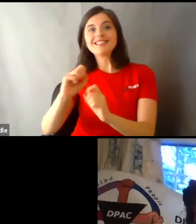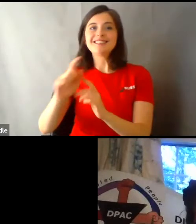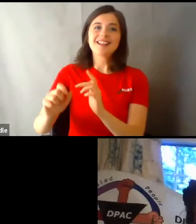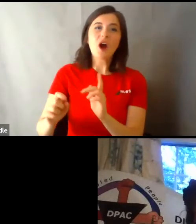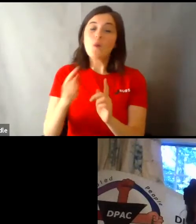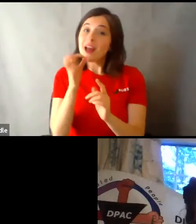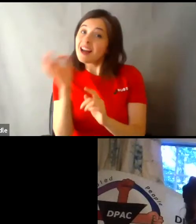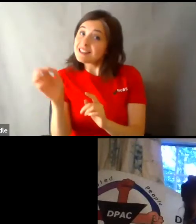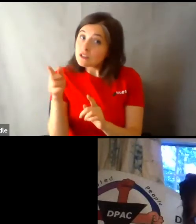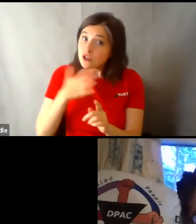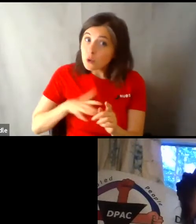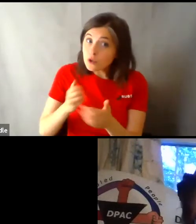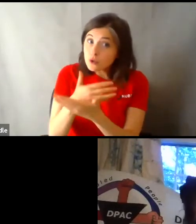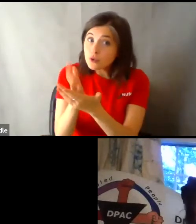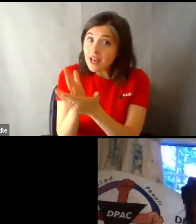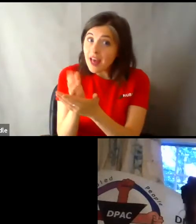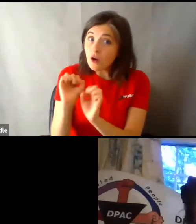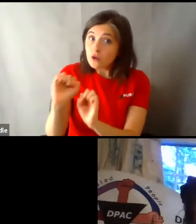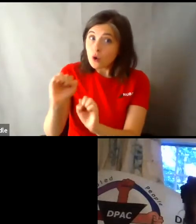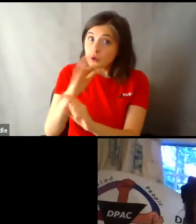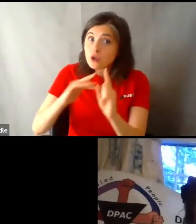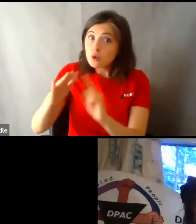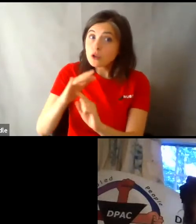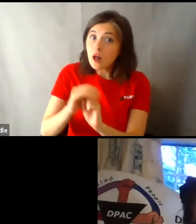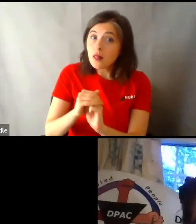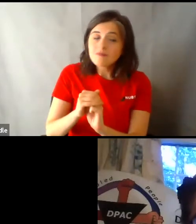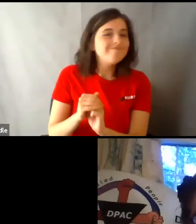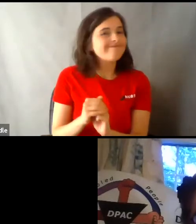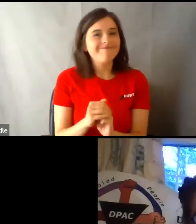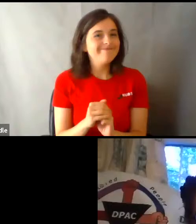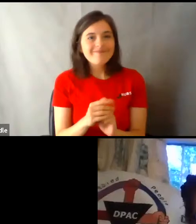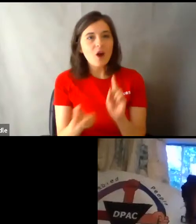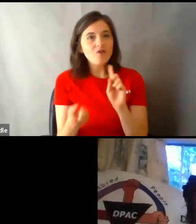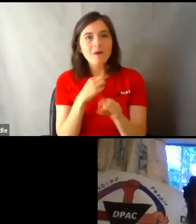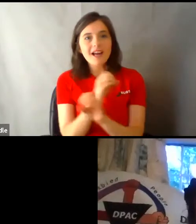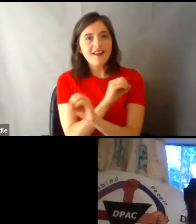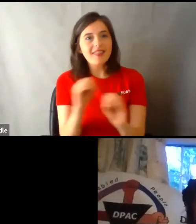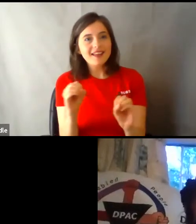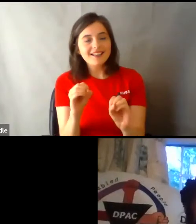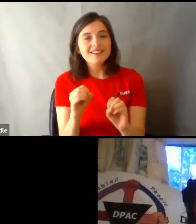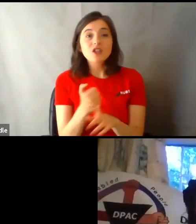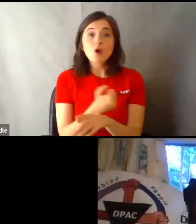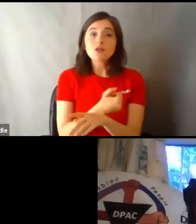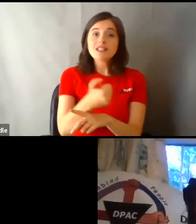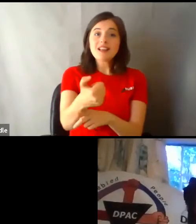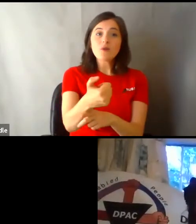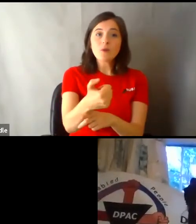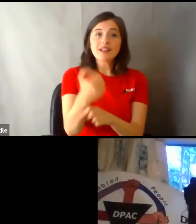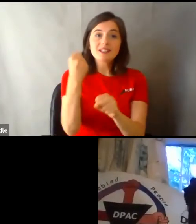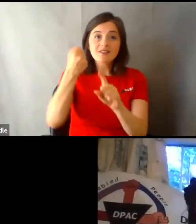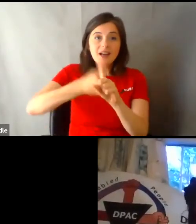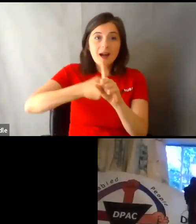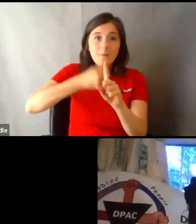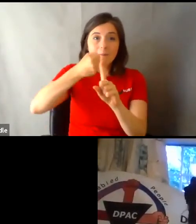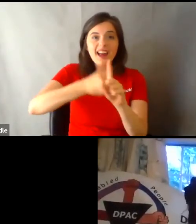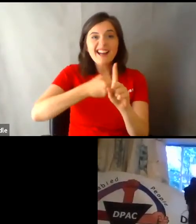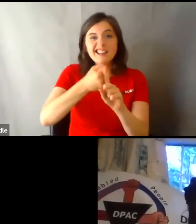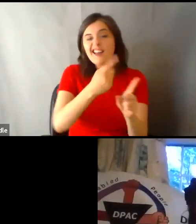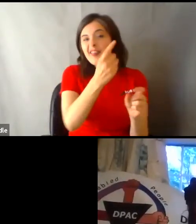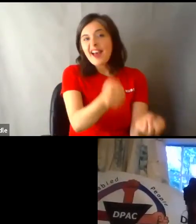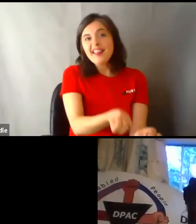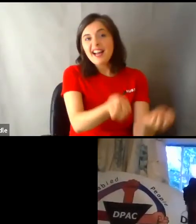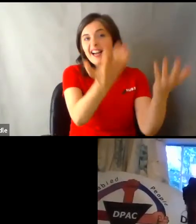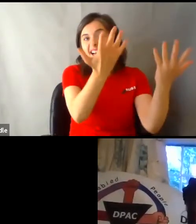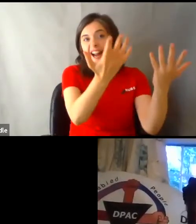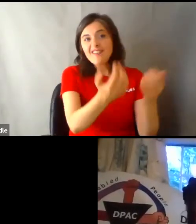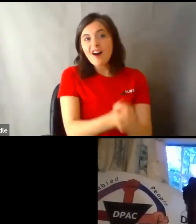Funnily enough, we didn't get a reply. Now, after 7 weeks of campaigning, the government, they've either given up printing them altogether, or it was